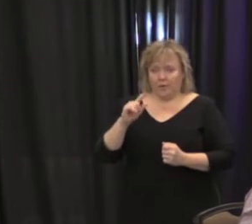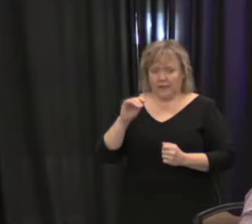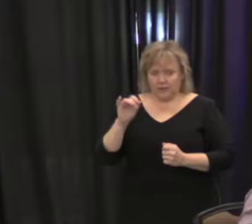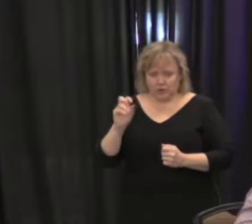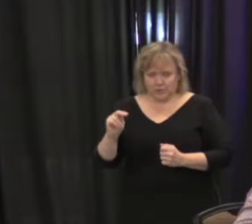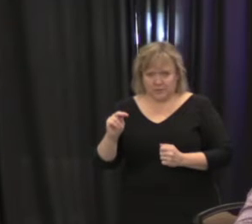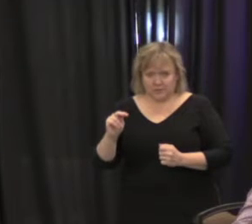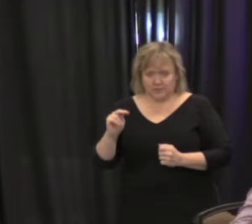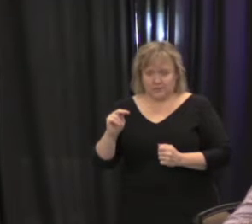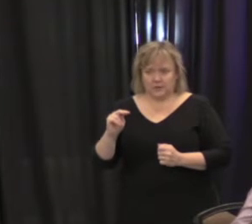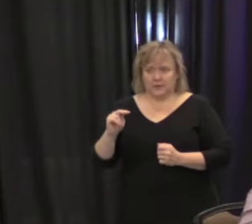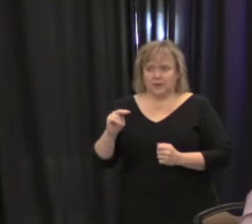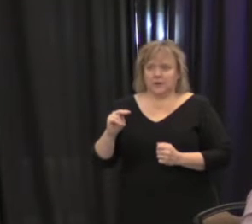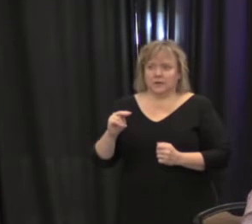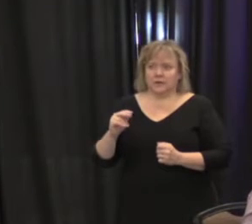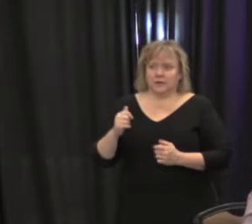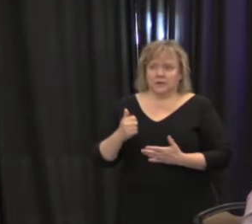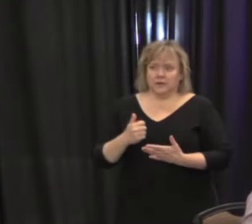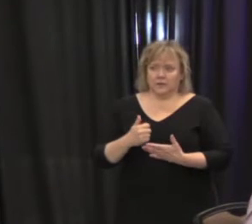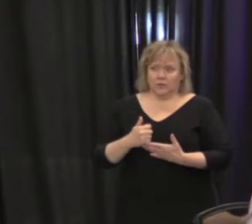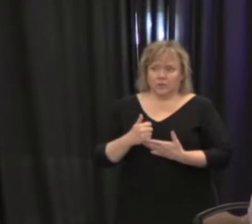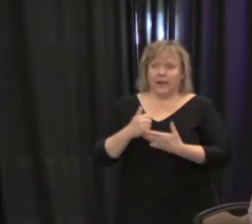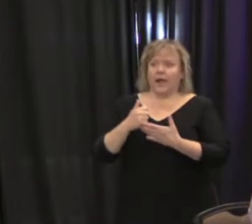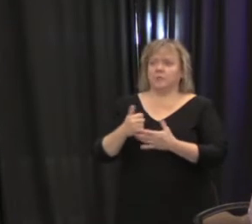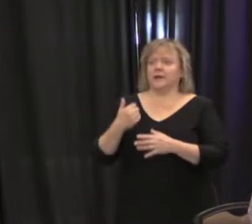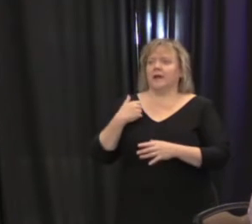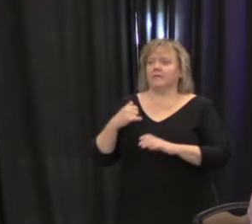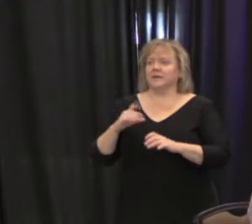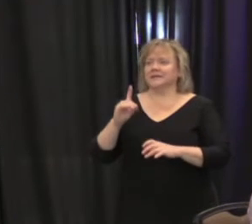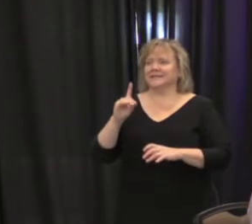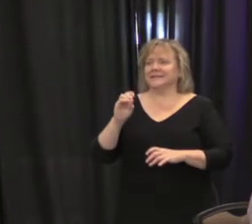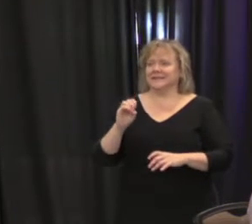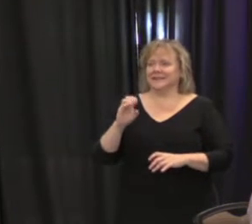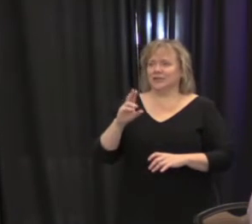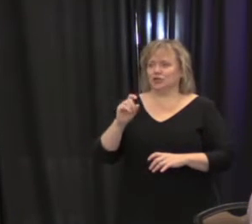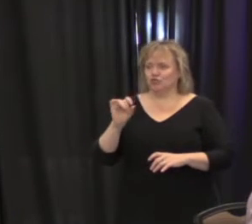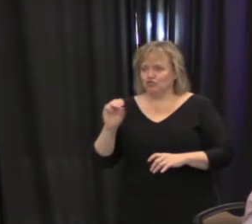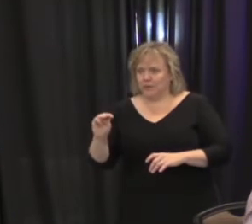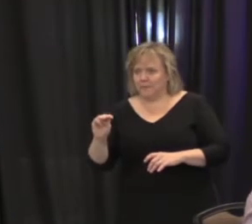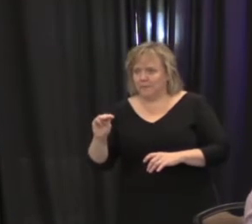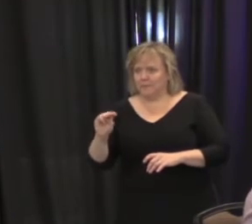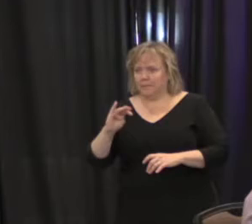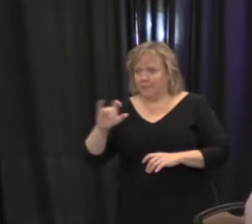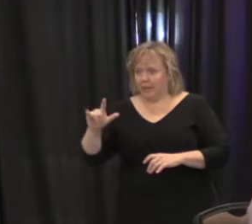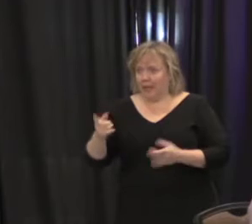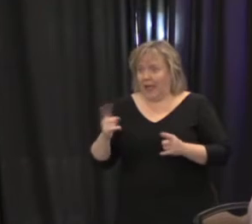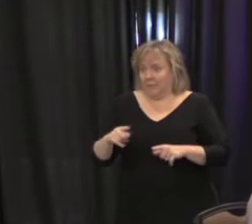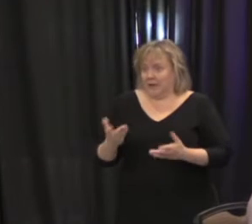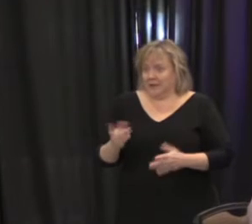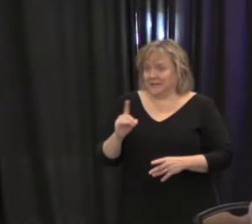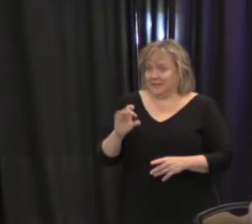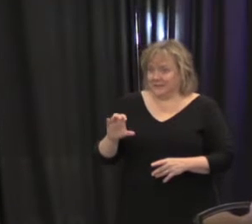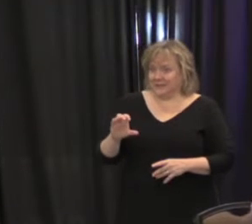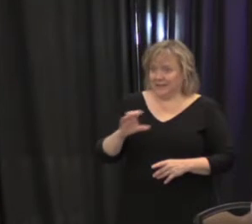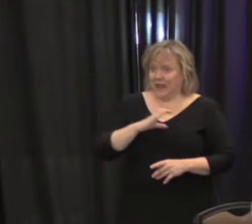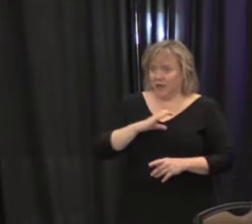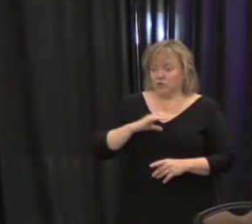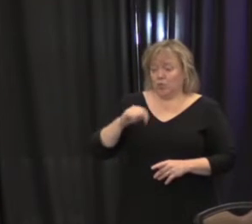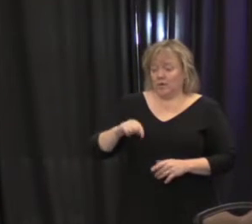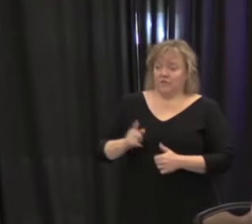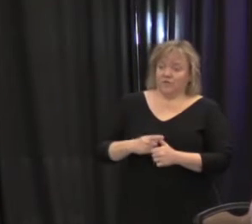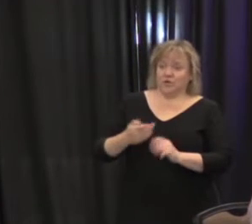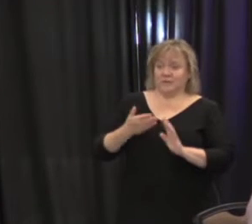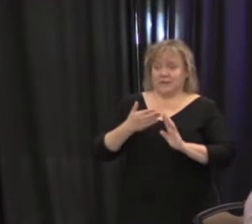actually build out, we actually helped to get the decrim bill introduced in DC City Council. We'll be one of the first cities to actually